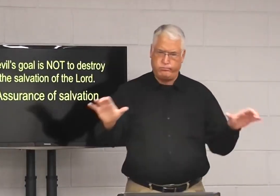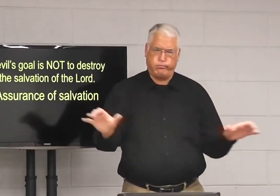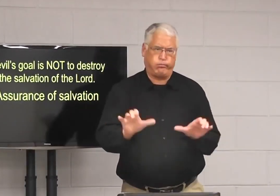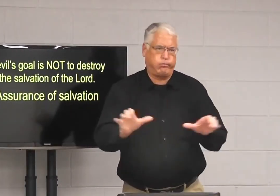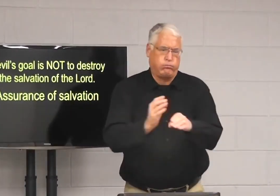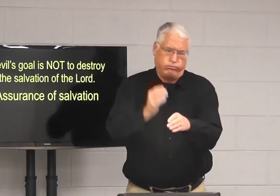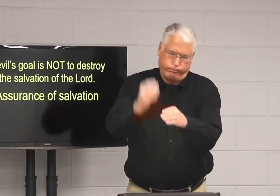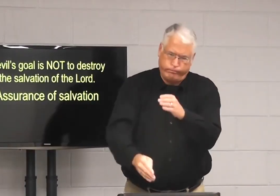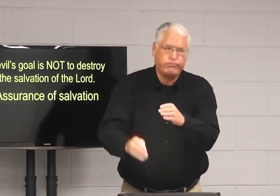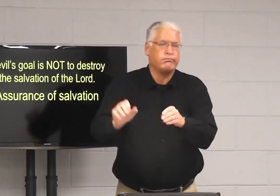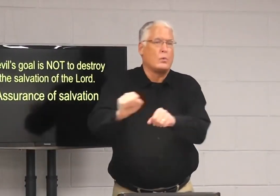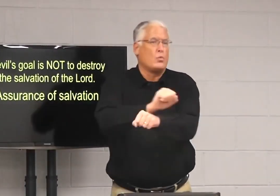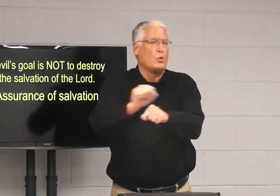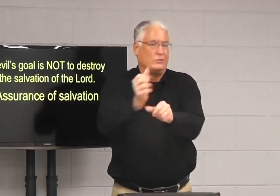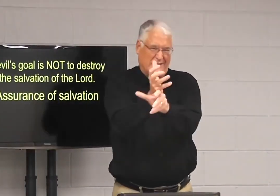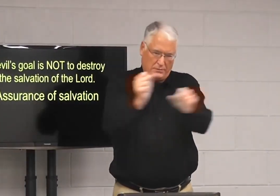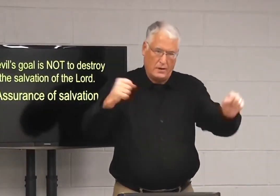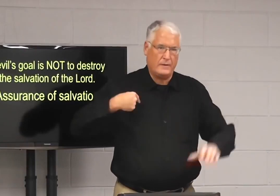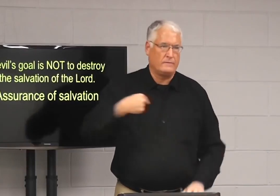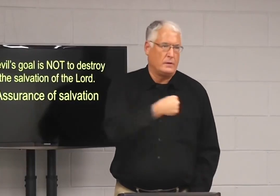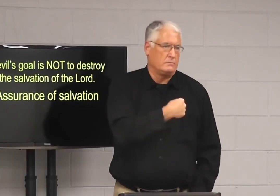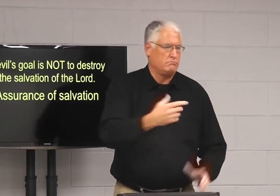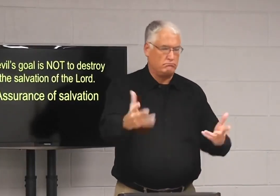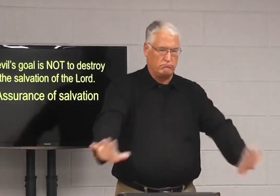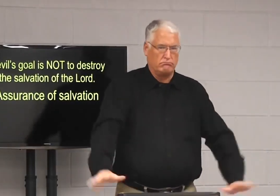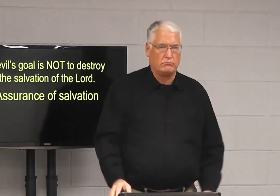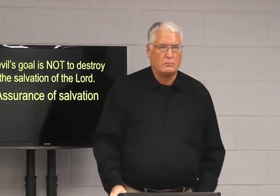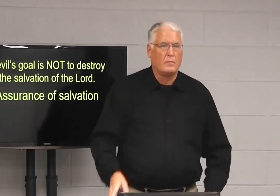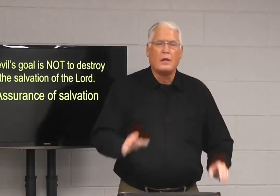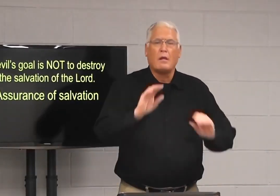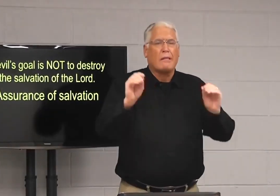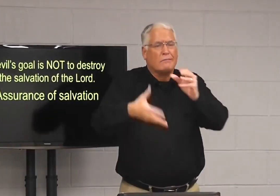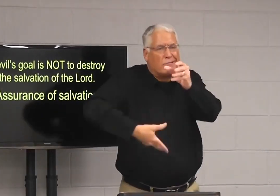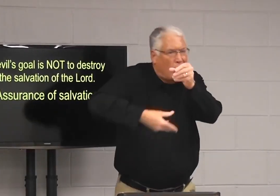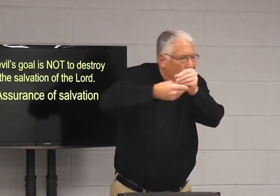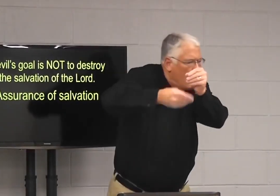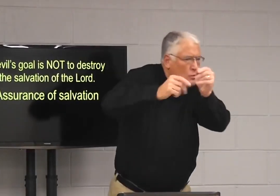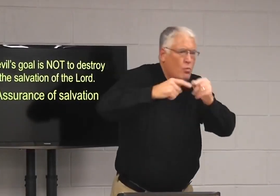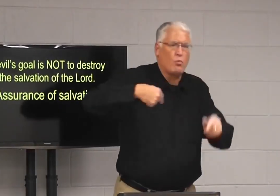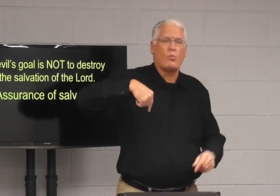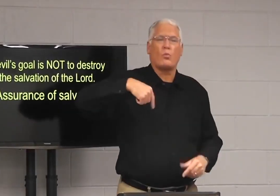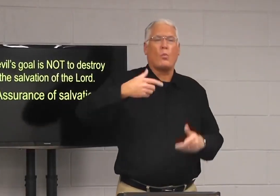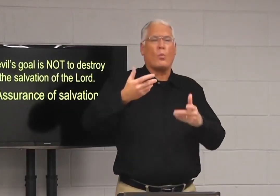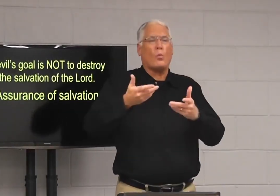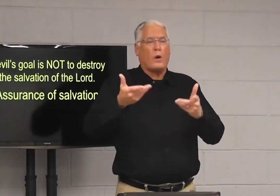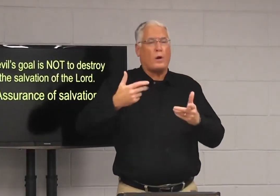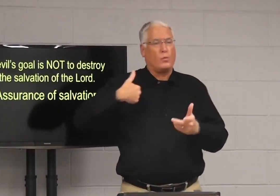The Lord, his works have already saved us. There's nothing that's